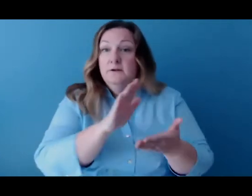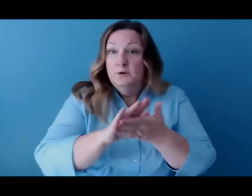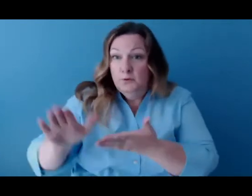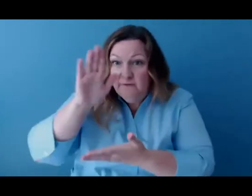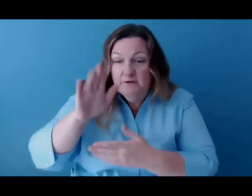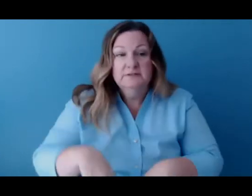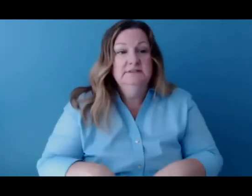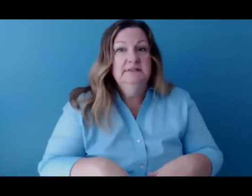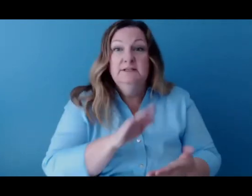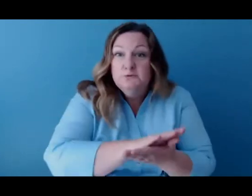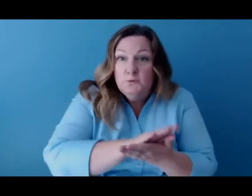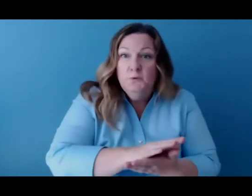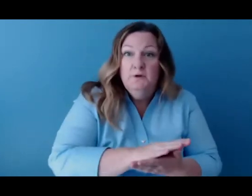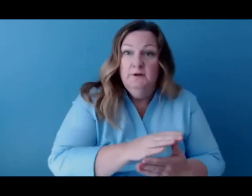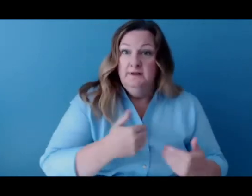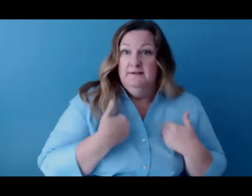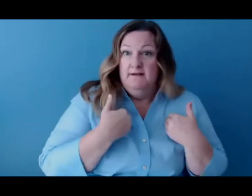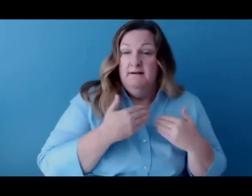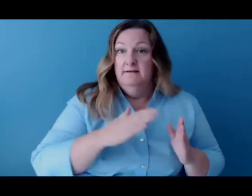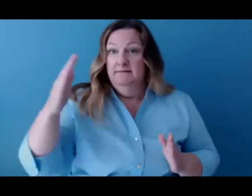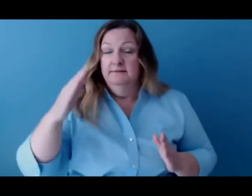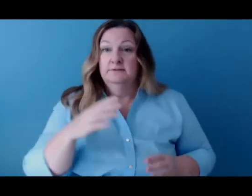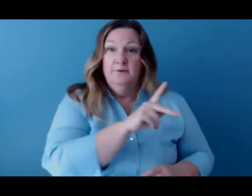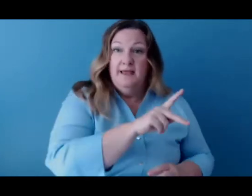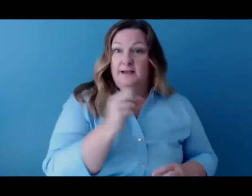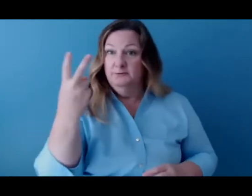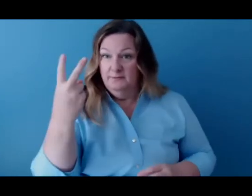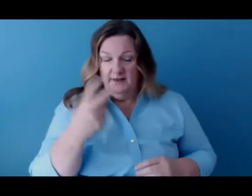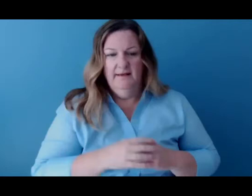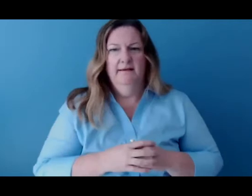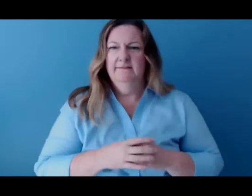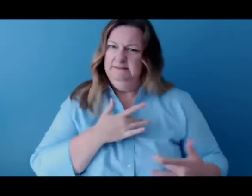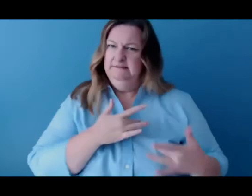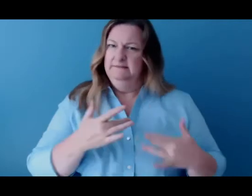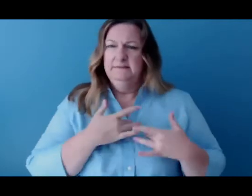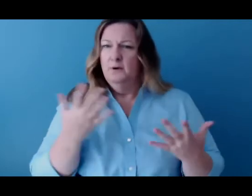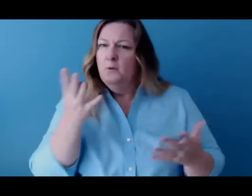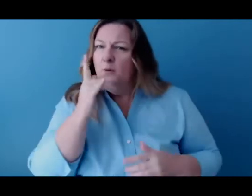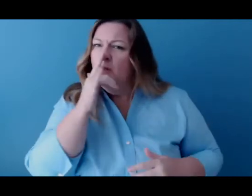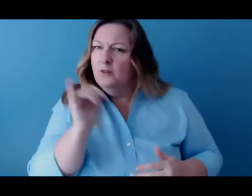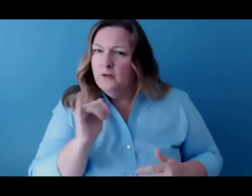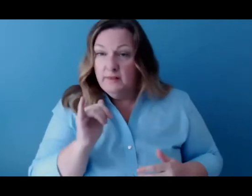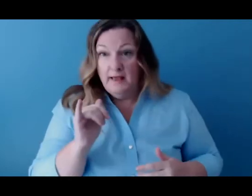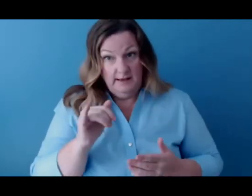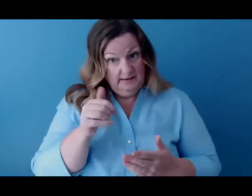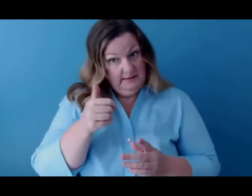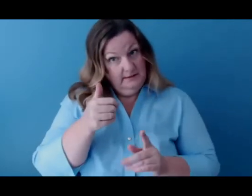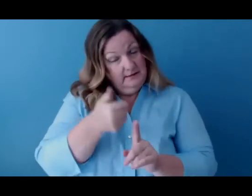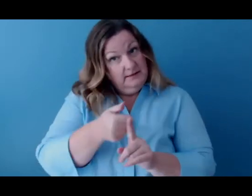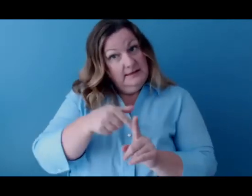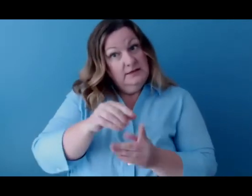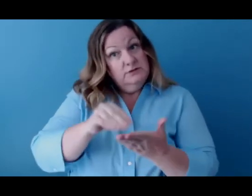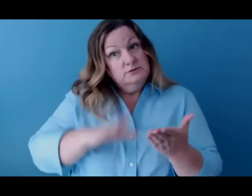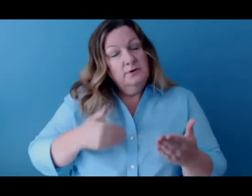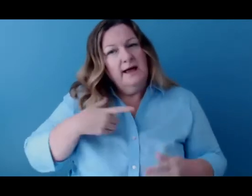up right now. There's a lot of worry about what that's going to look like, especially for people with disabilities, students with disabilities.